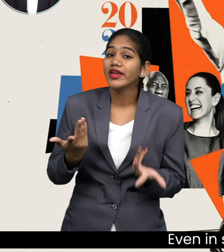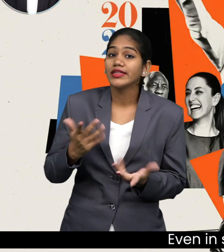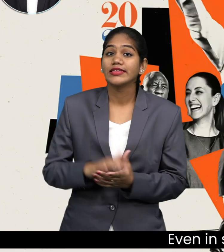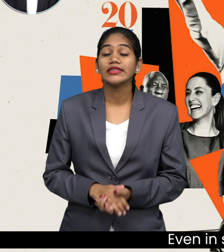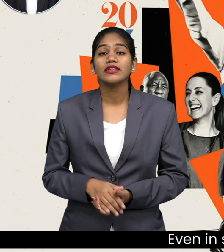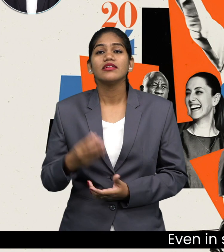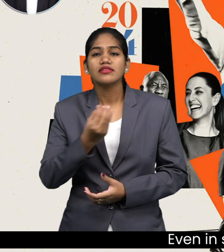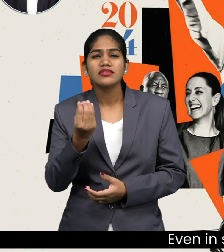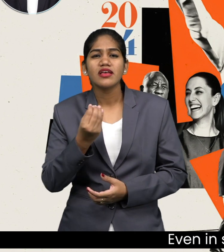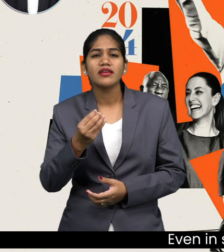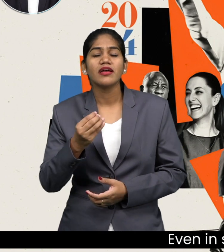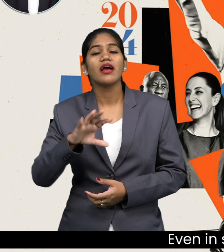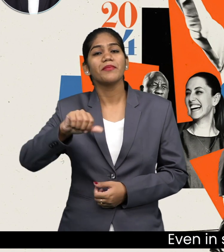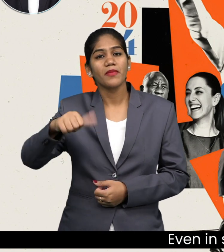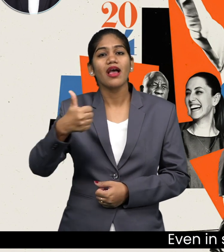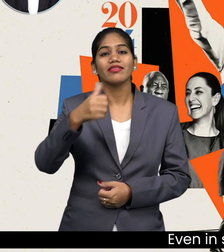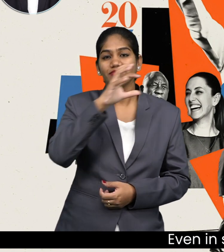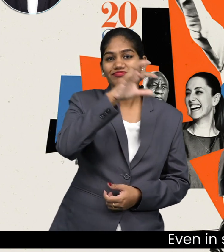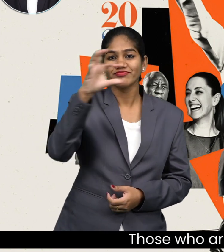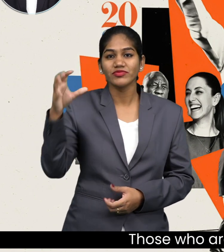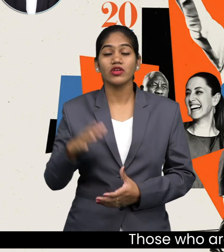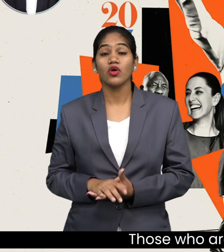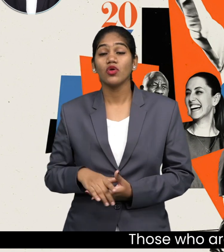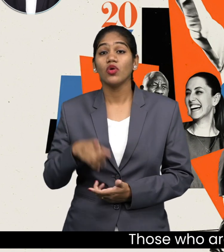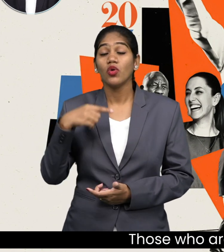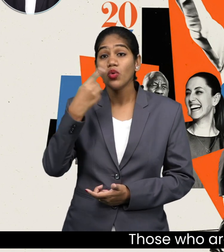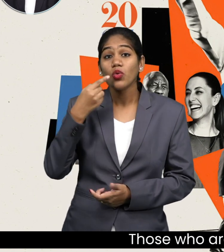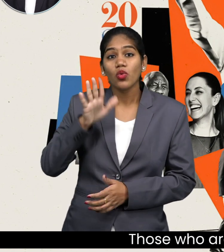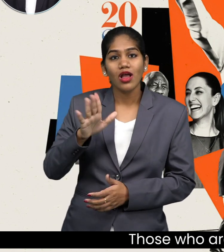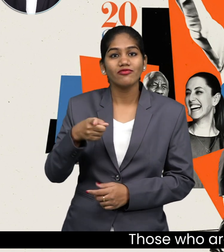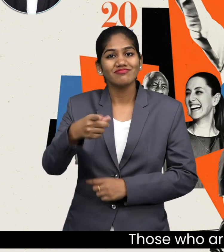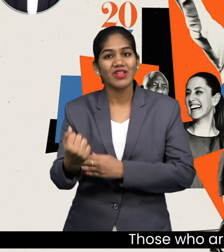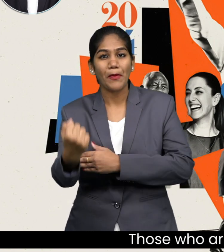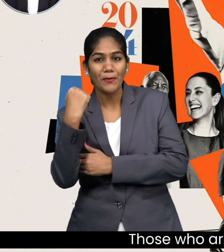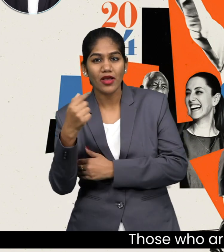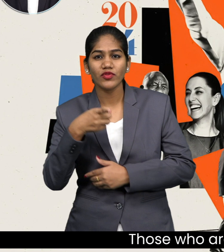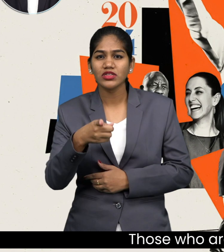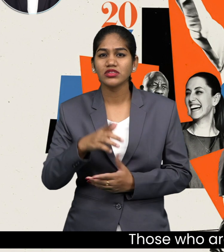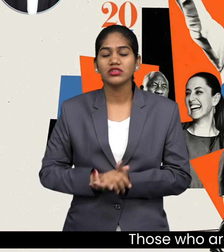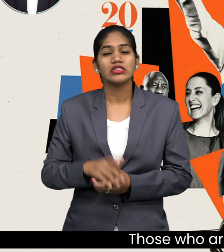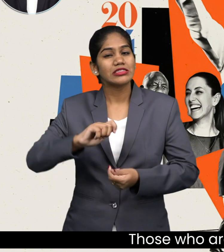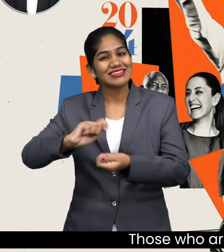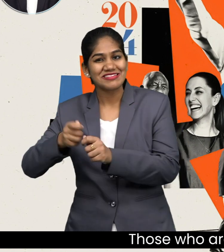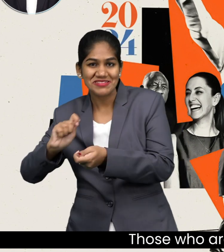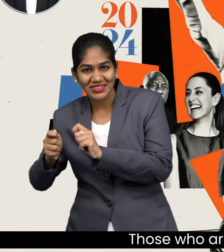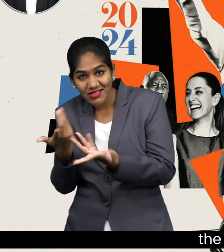Even in some other countries, those who are in power can manipulate